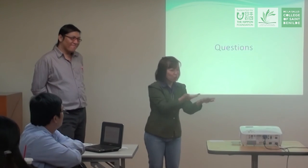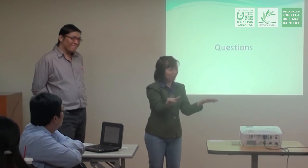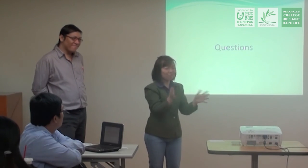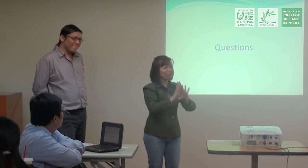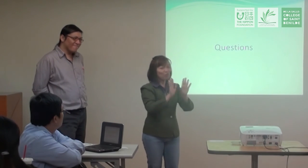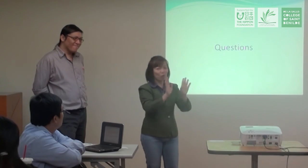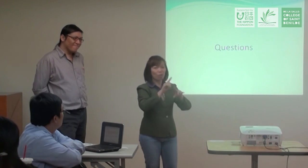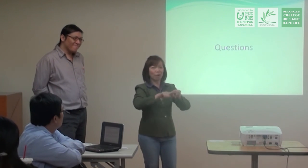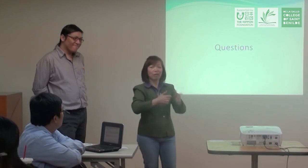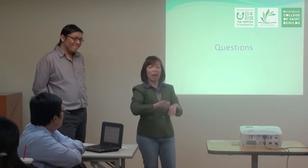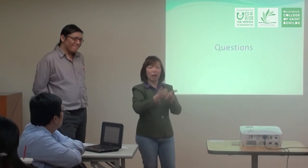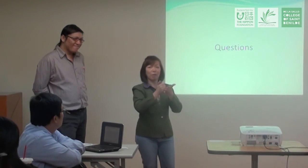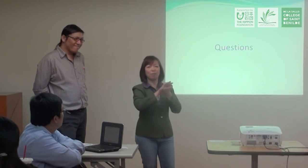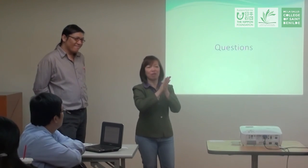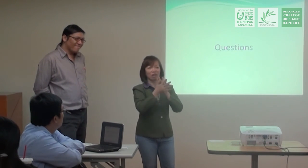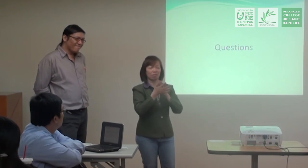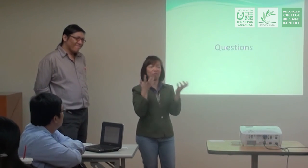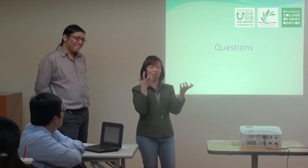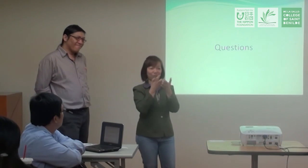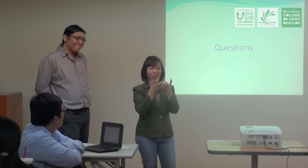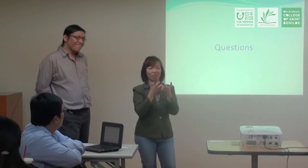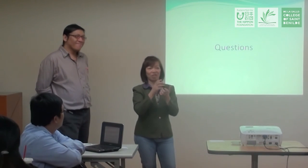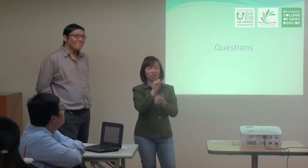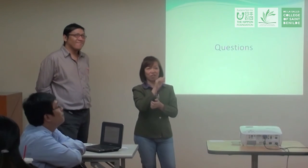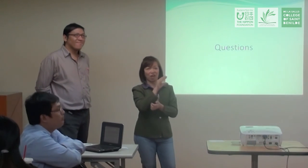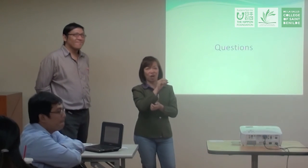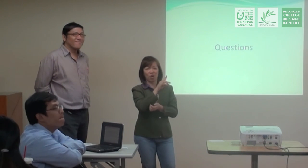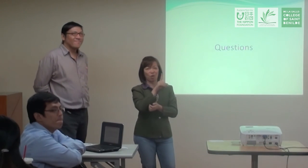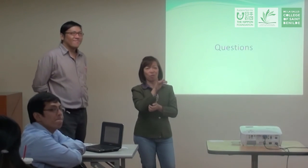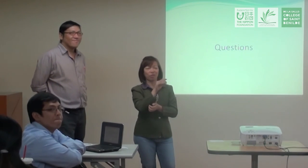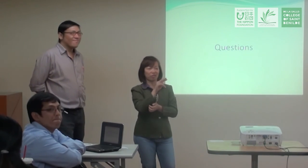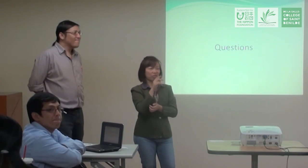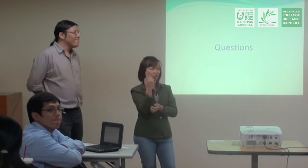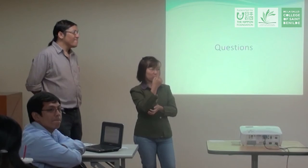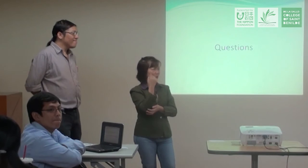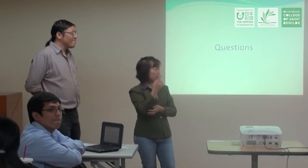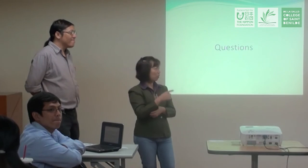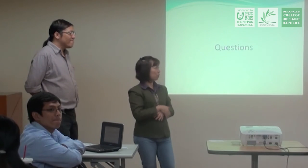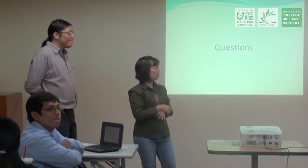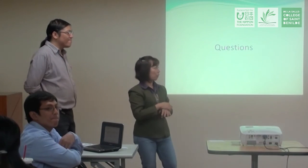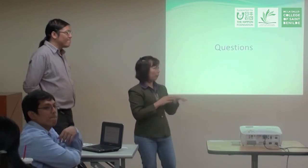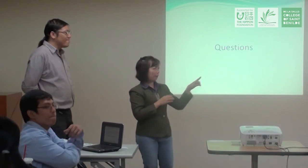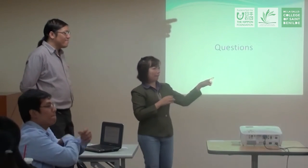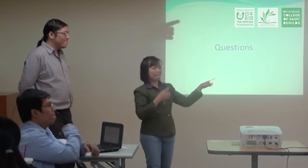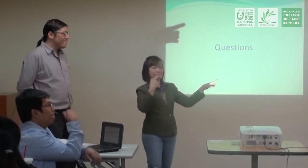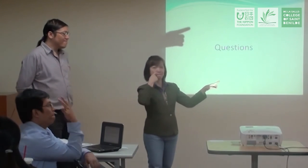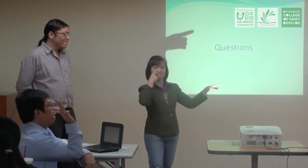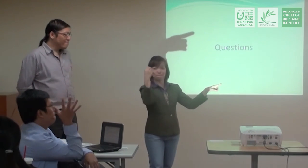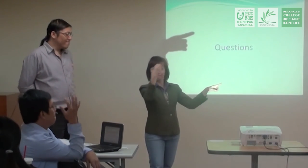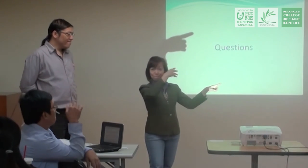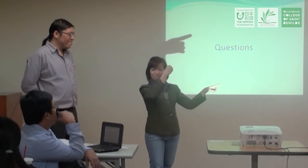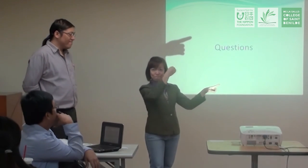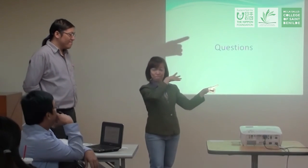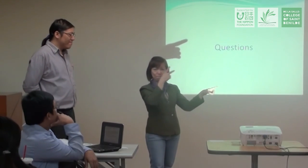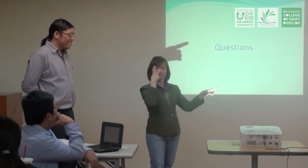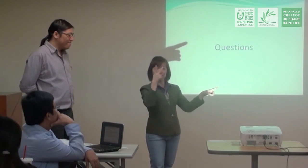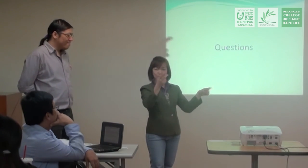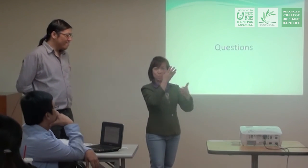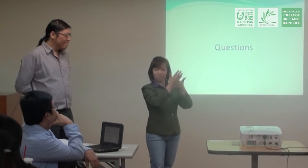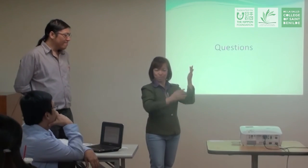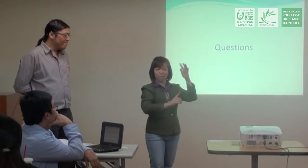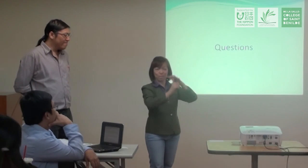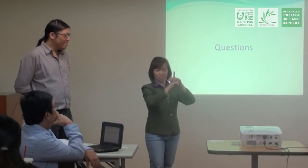them, and then it's their place also on the other side. It's just an observation. So basically, in the presentation you saw there are